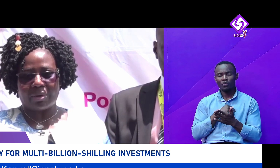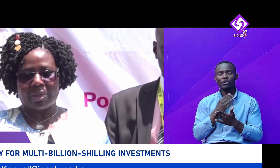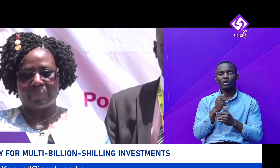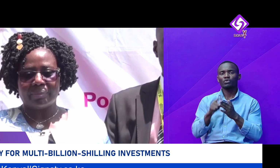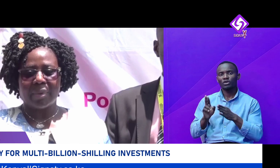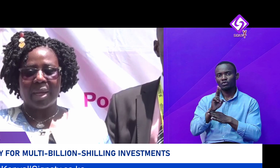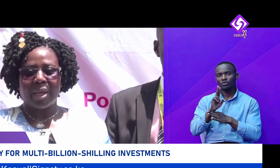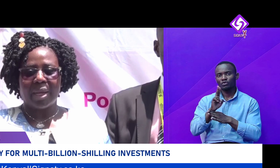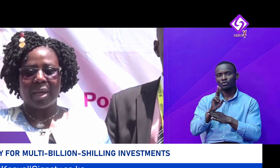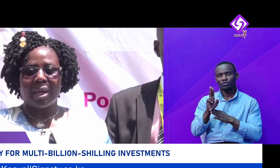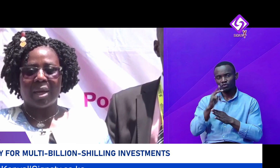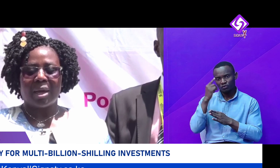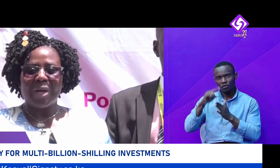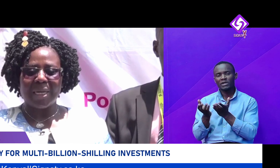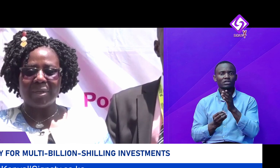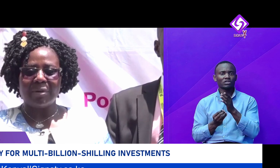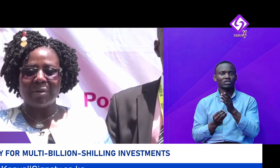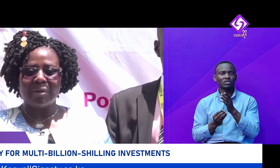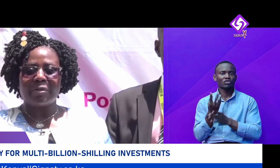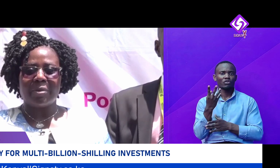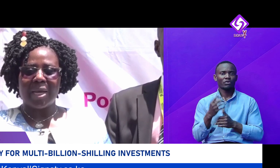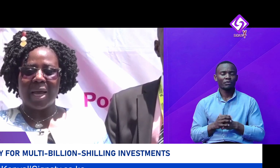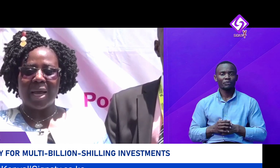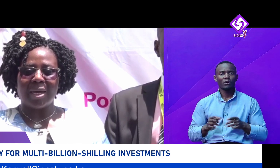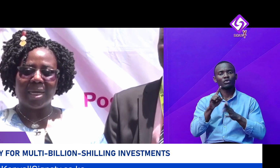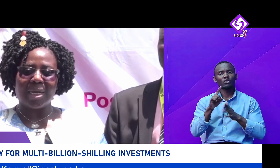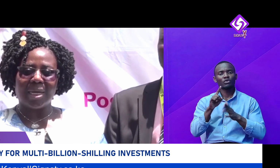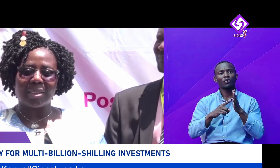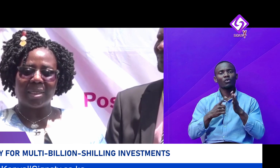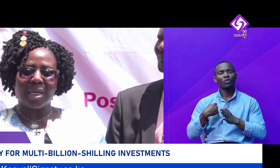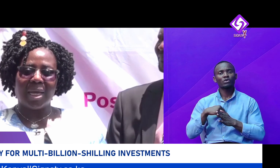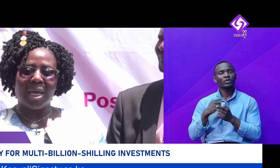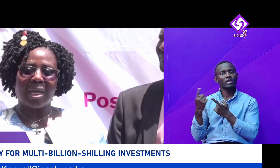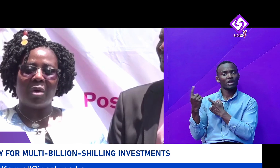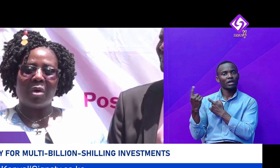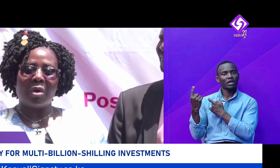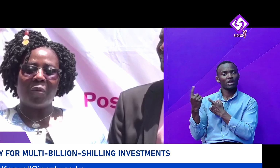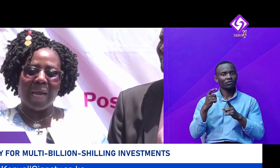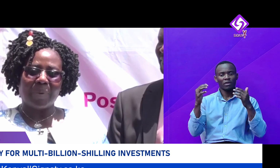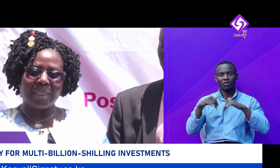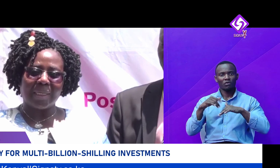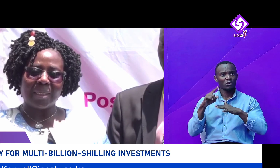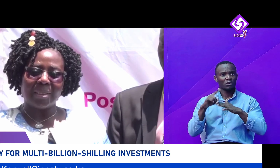business growth. What we are expecting from here is that we are